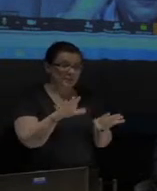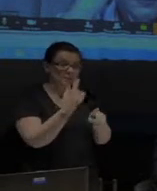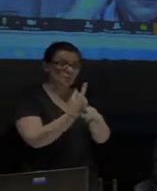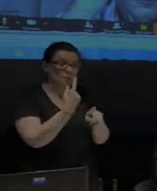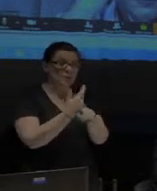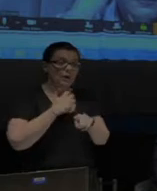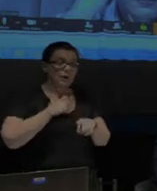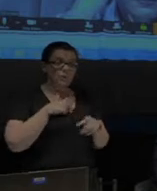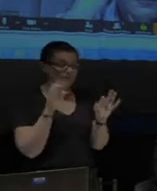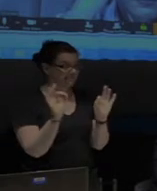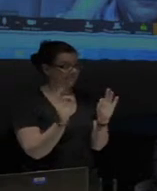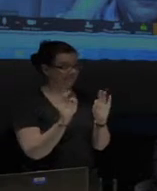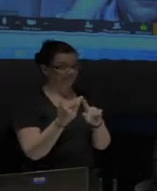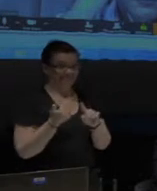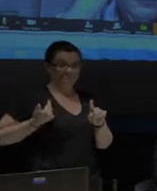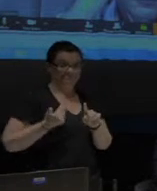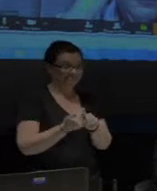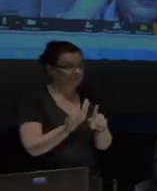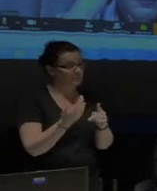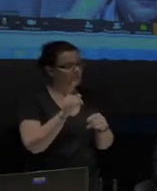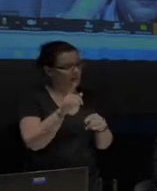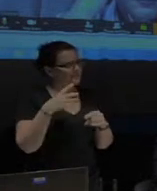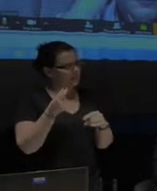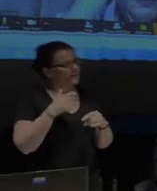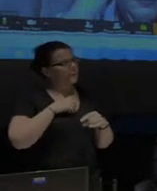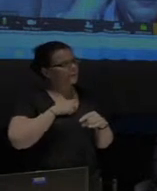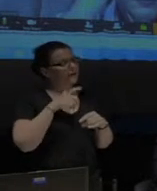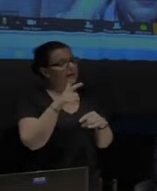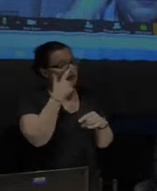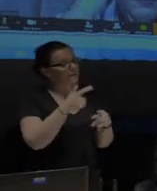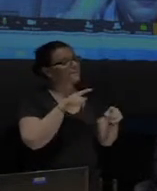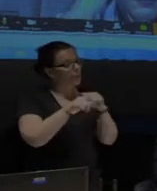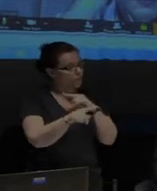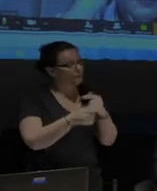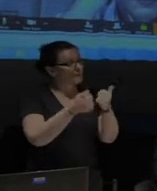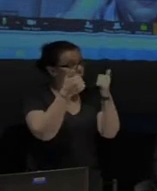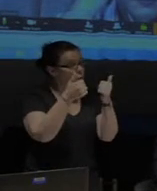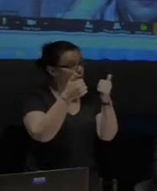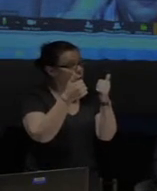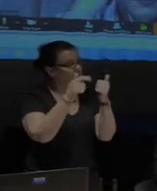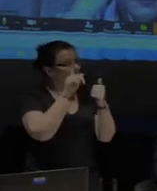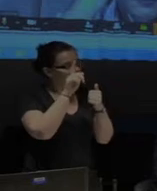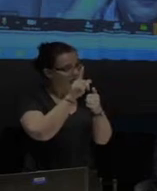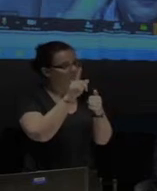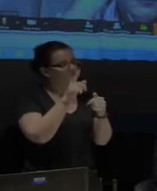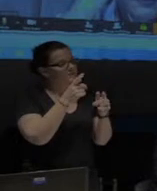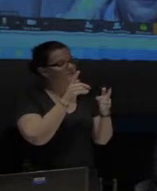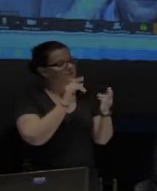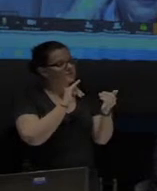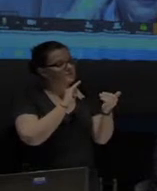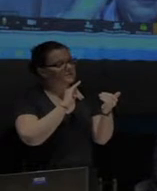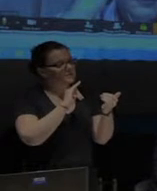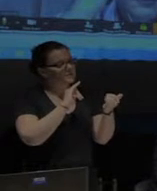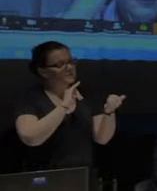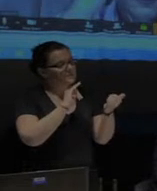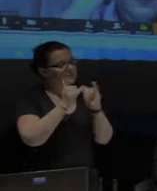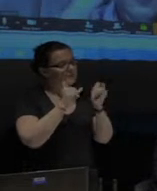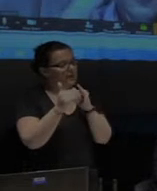terms of workplaces, but I think they can be a source mostly of good, but sometimes they can be a